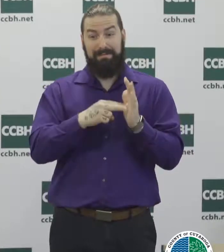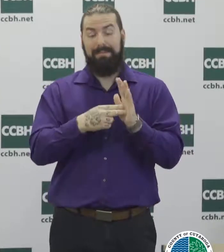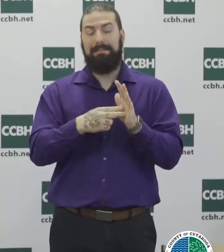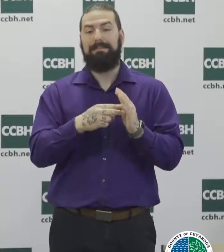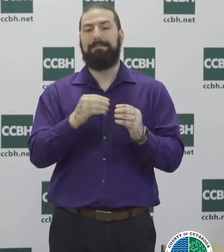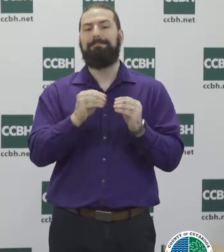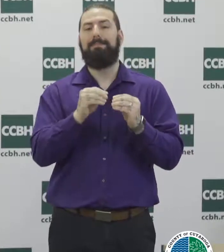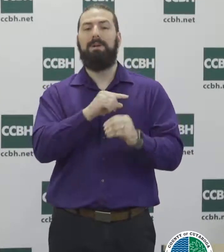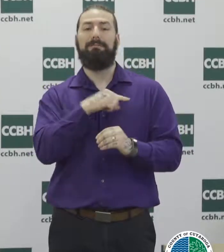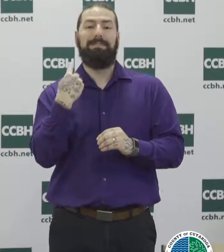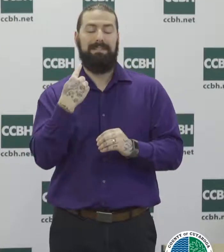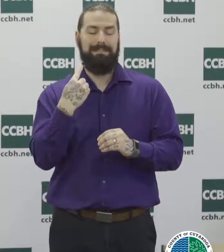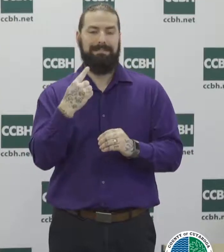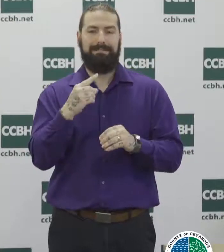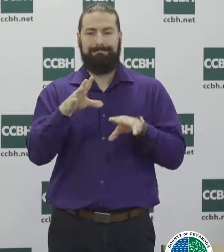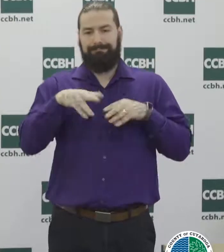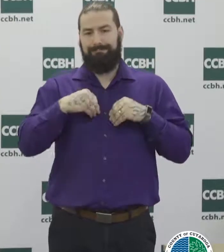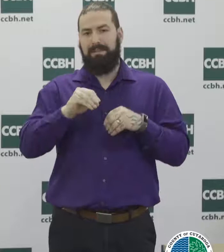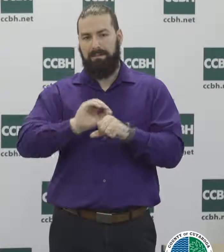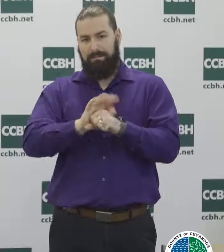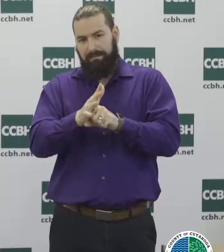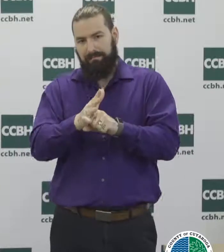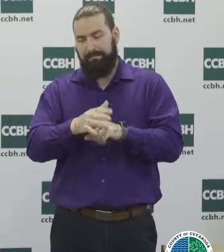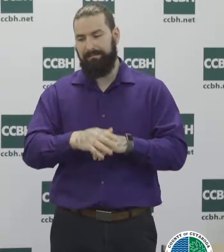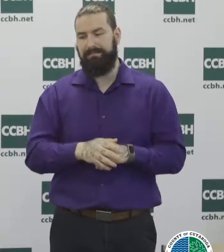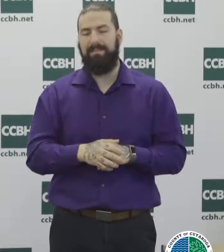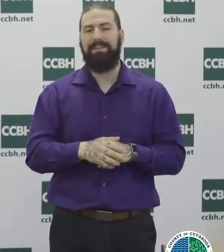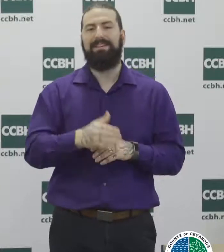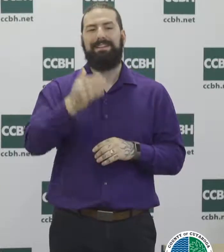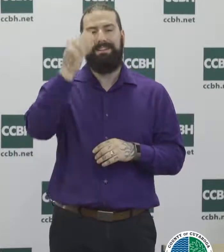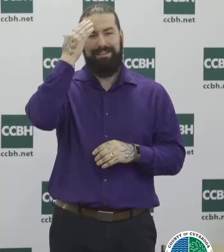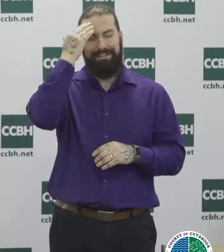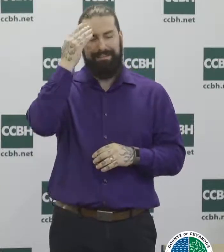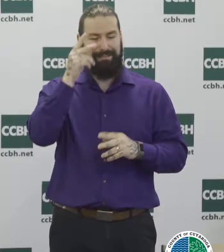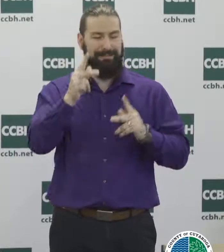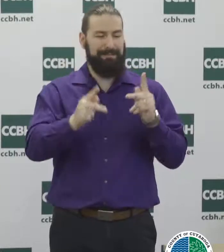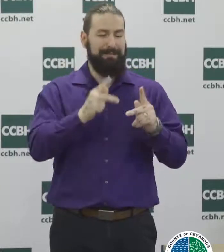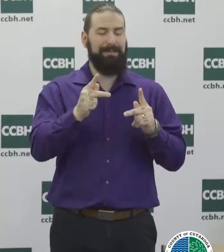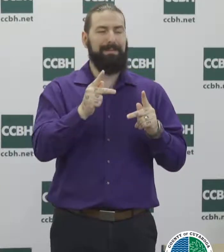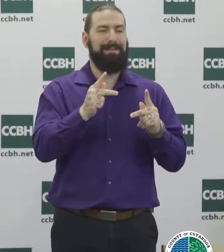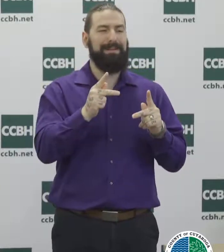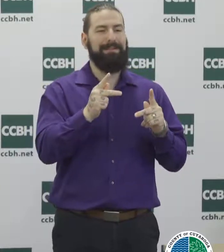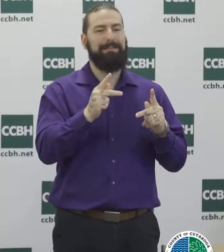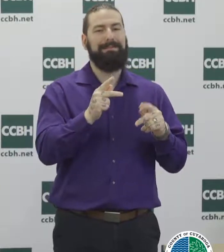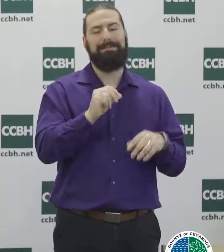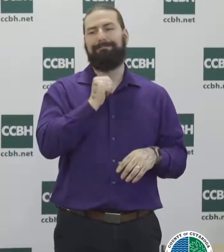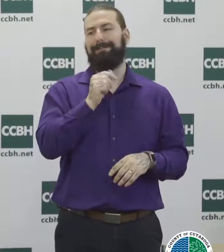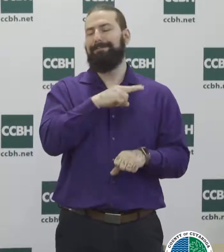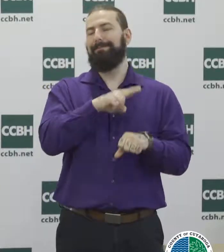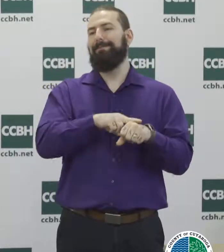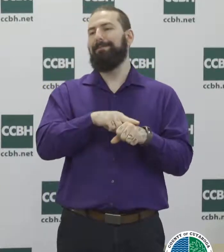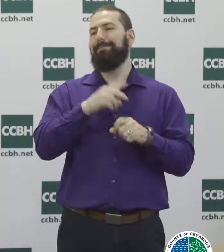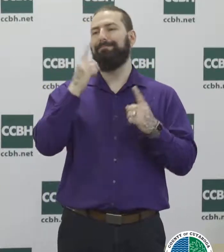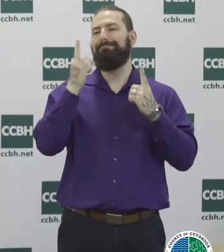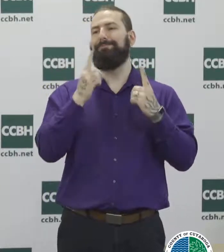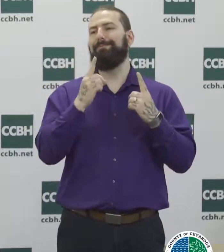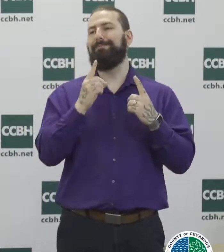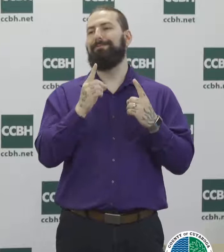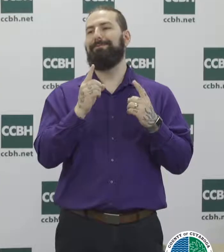I understand sometimes people who do not need to think about their race do not understand the significance for those